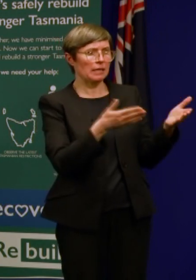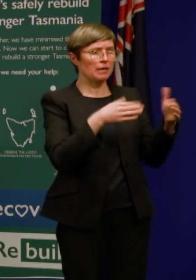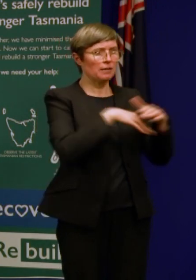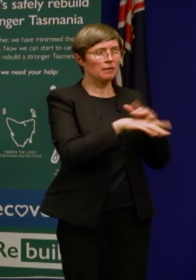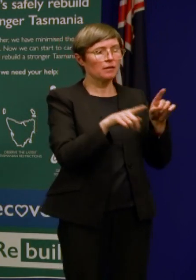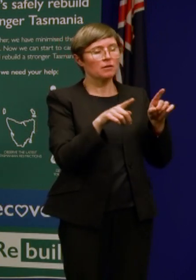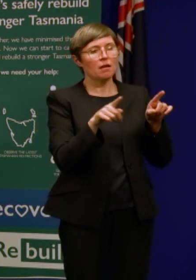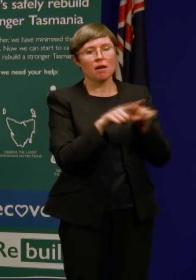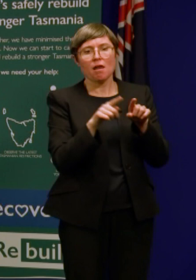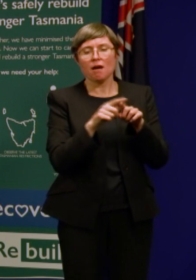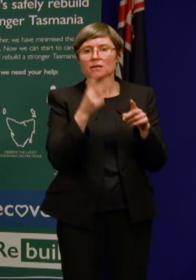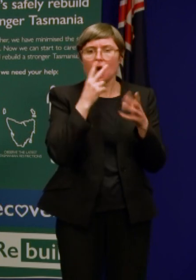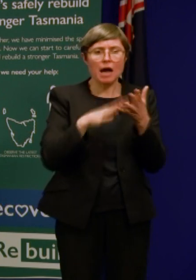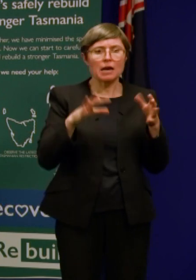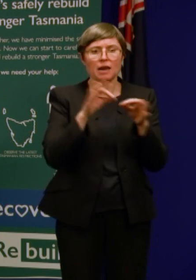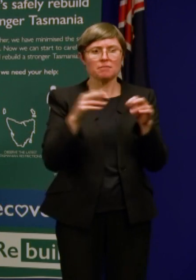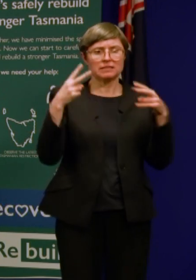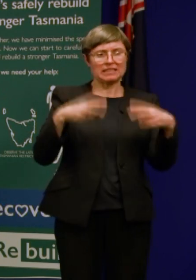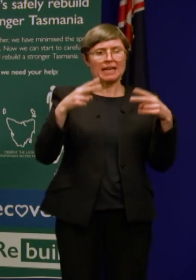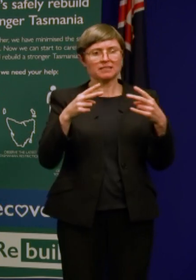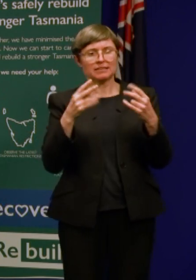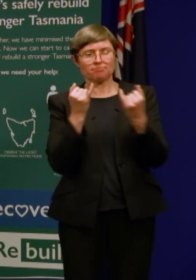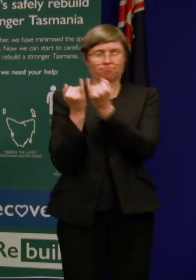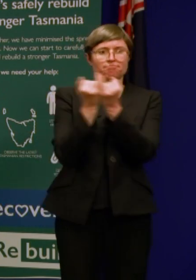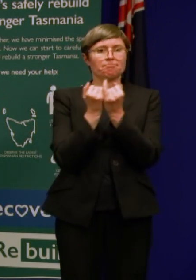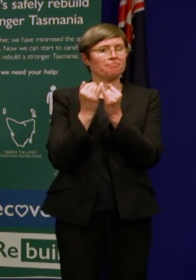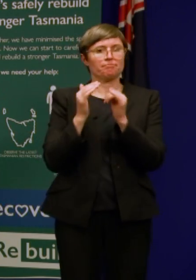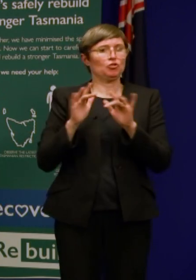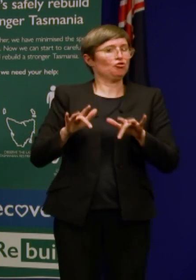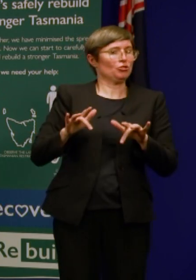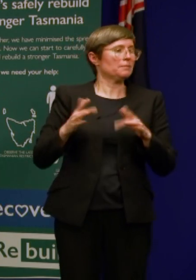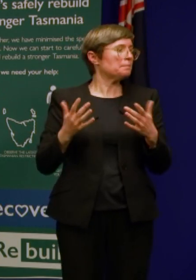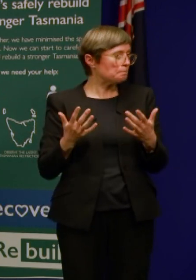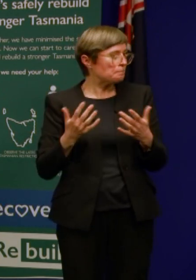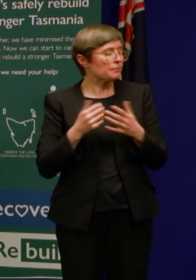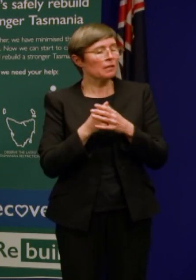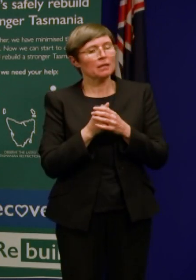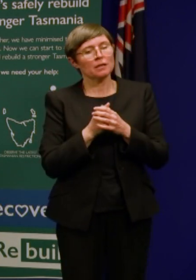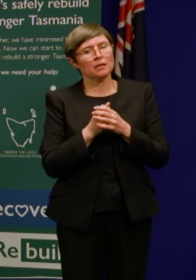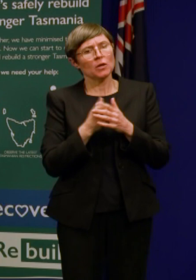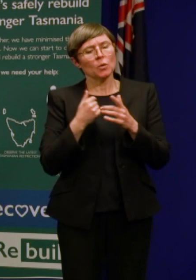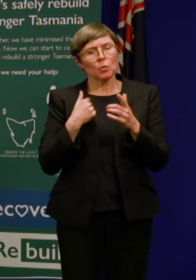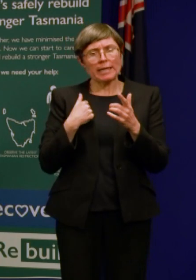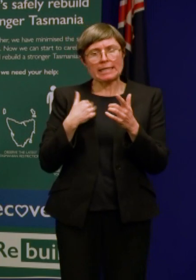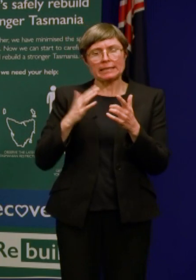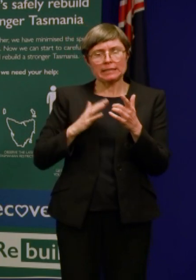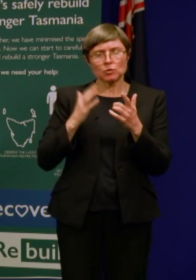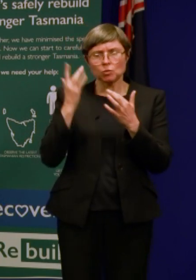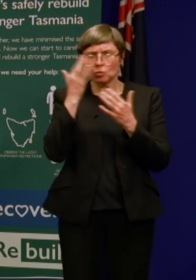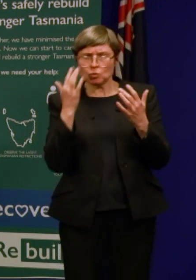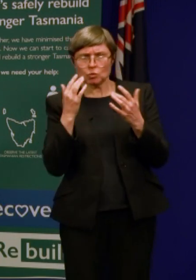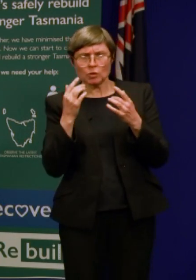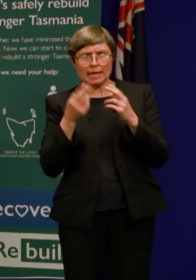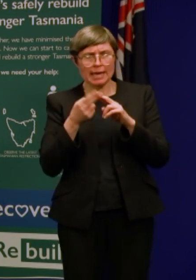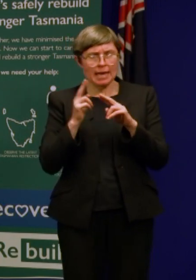dancing and nightclubs and the like and we really do need to think whether it's necessary or